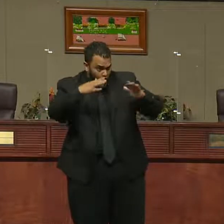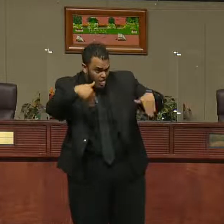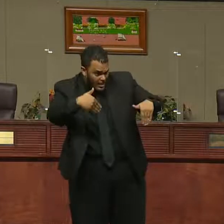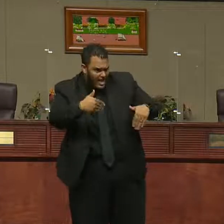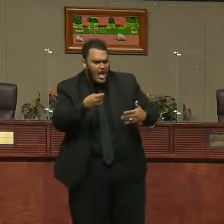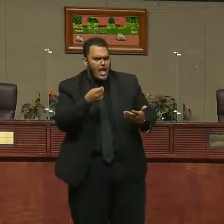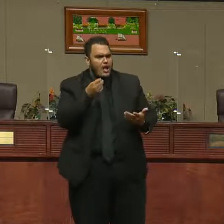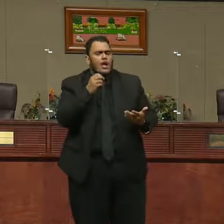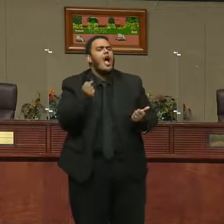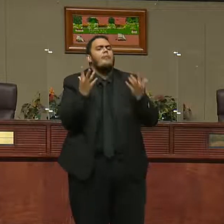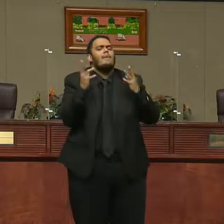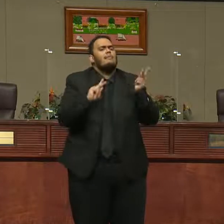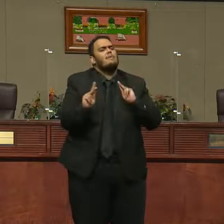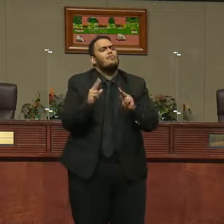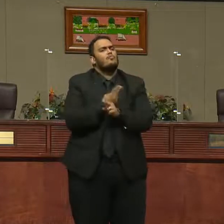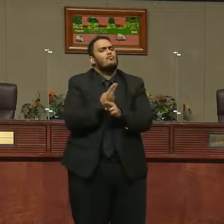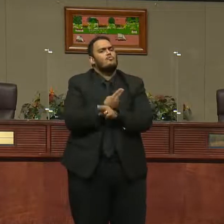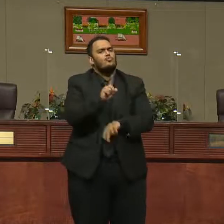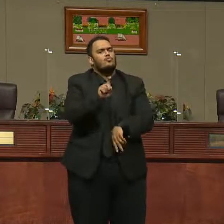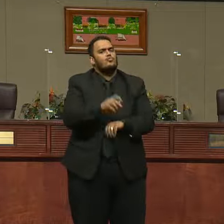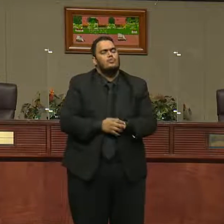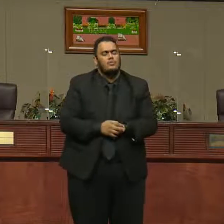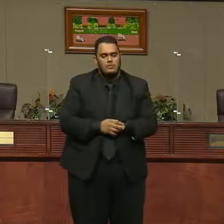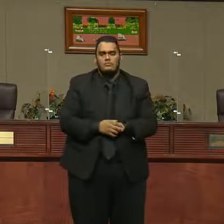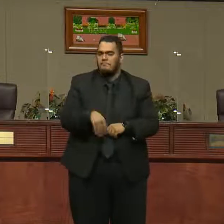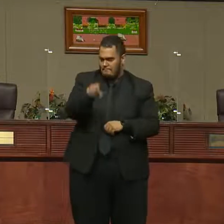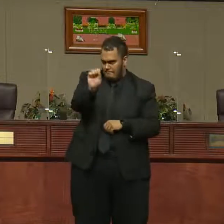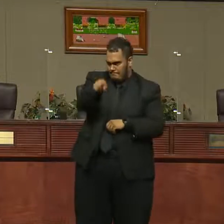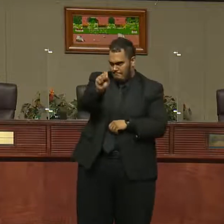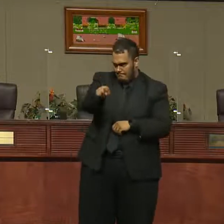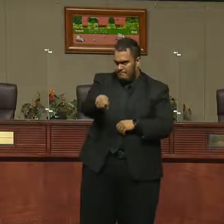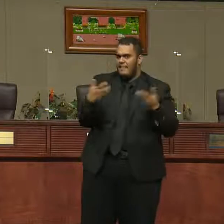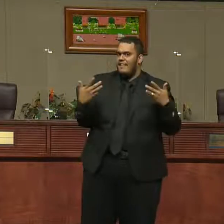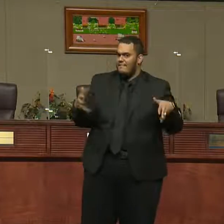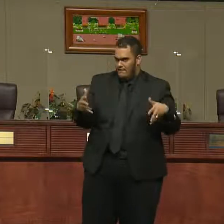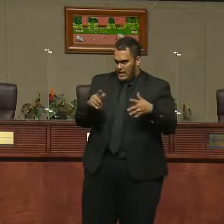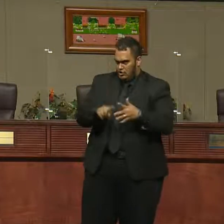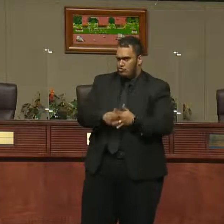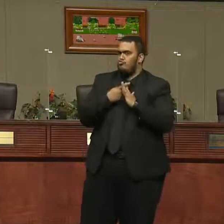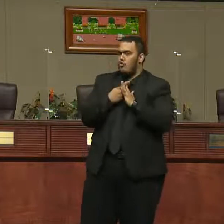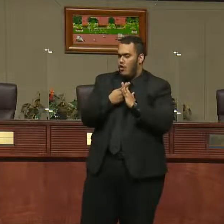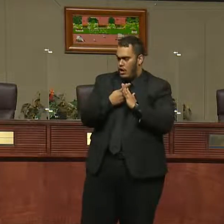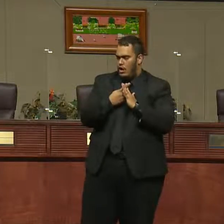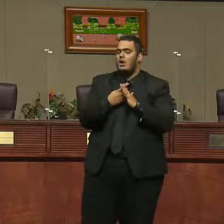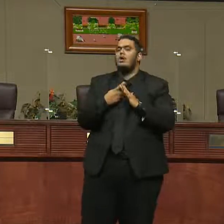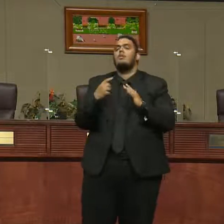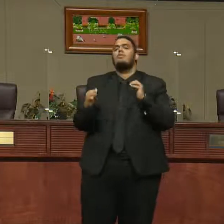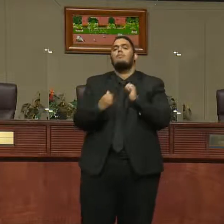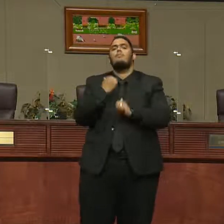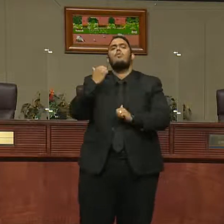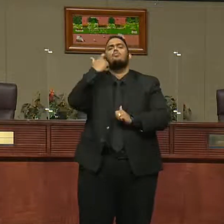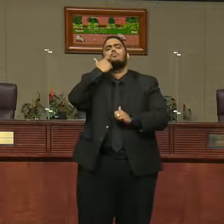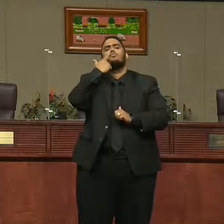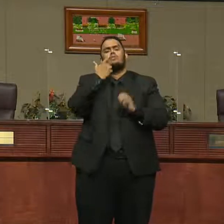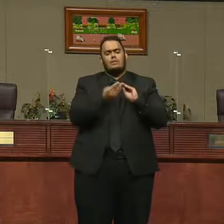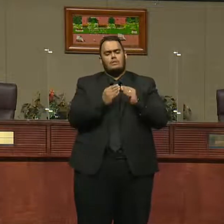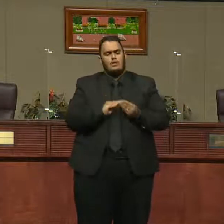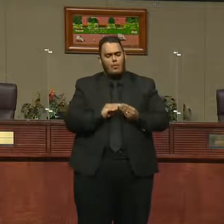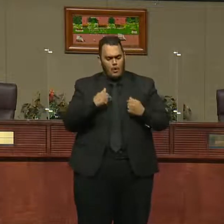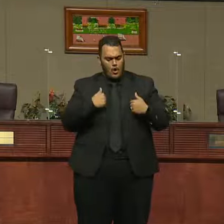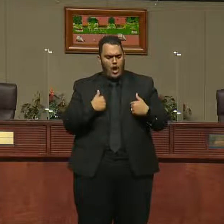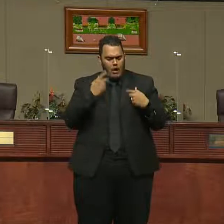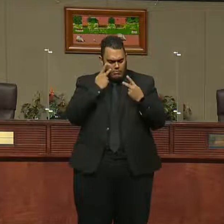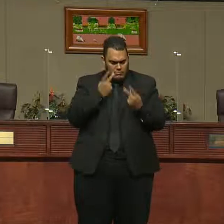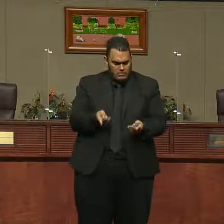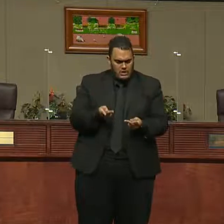It has started, and the last numbers I have is about 20 people have availed themselves